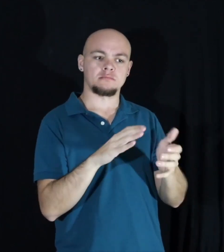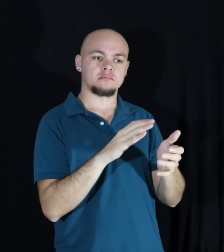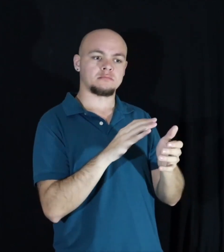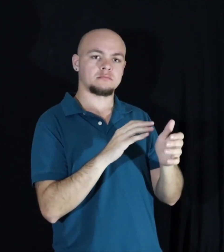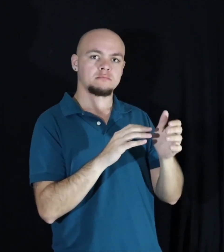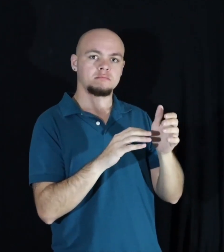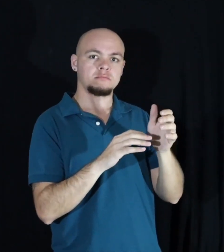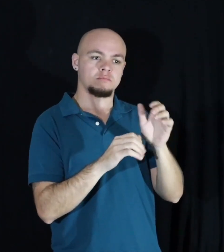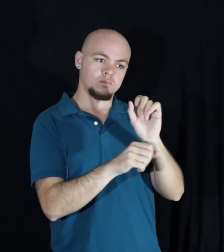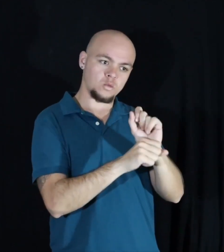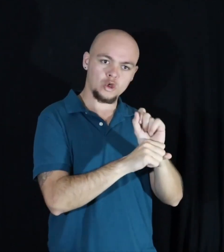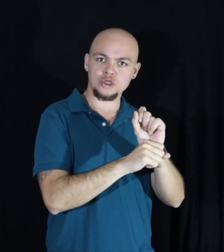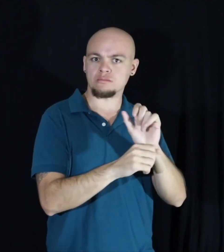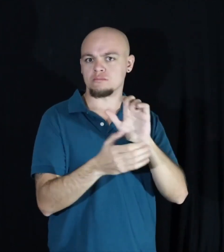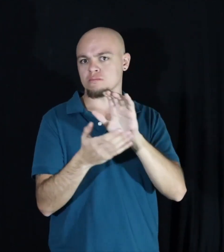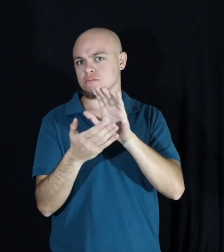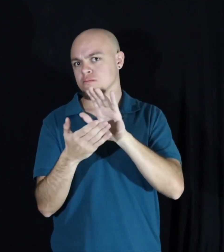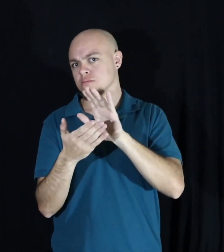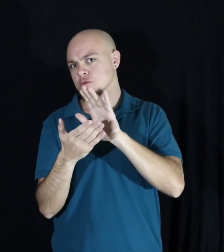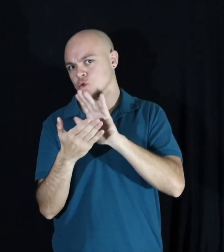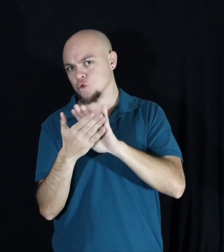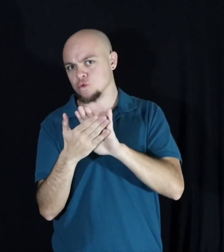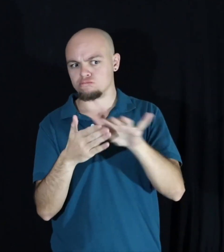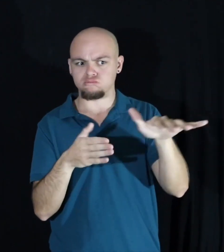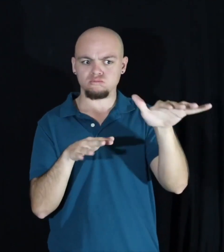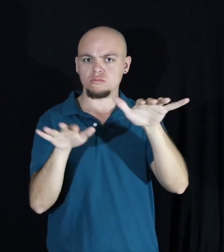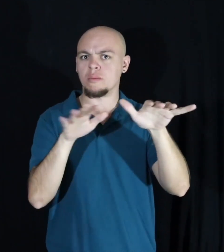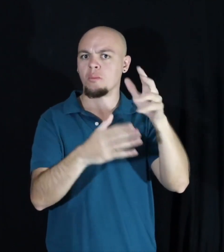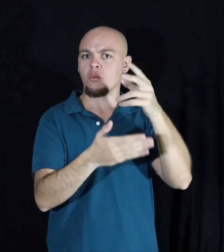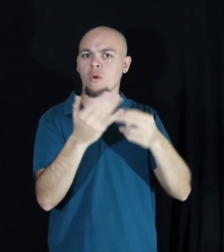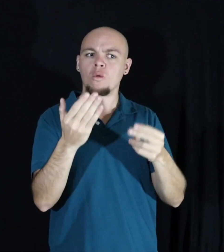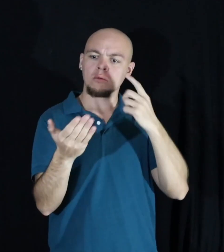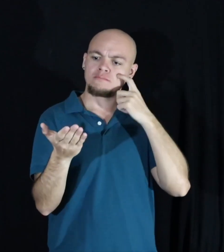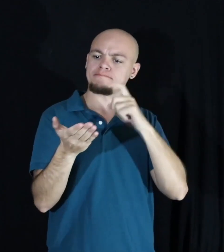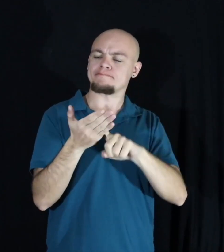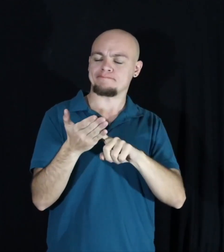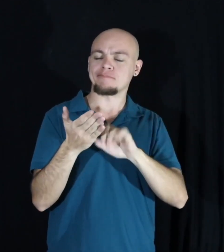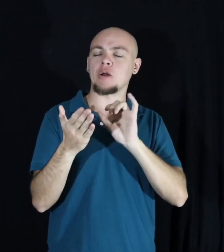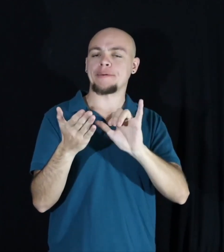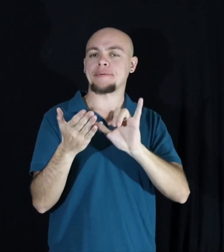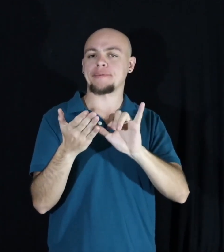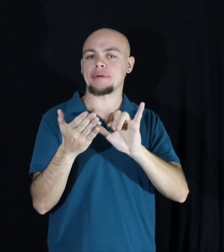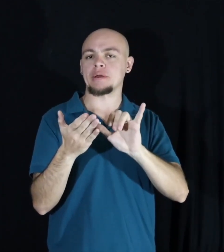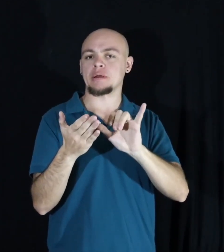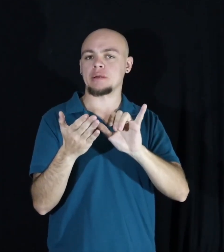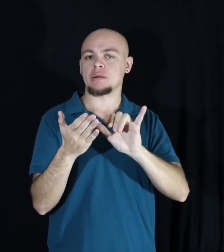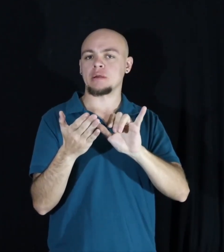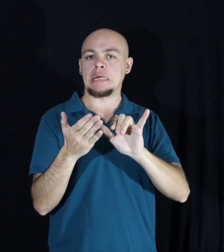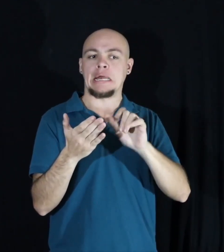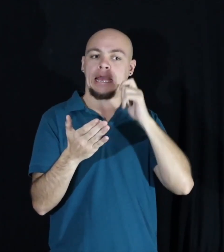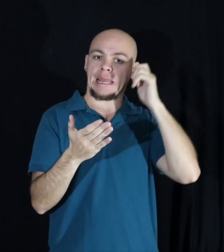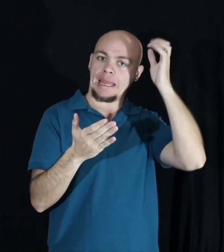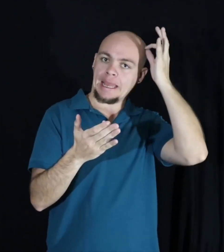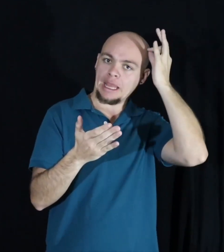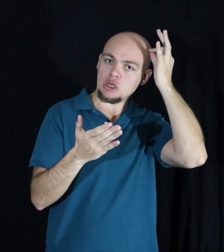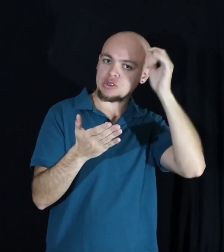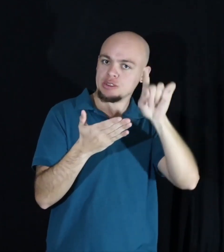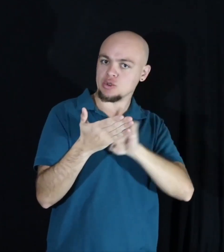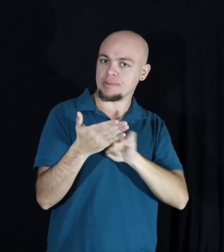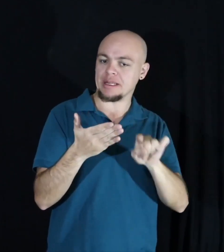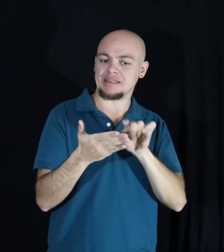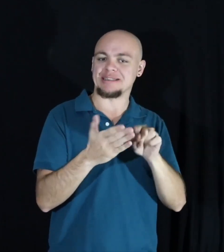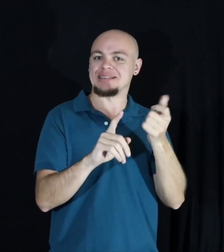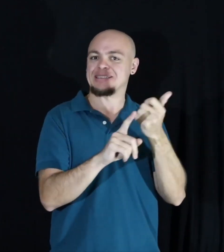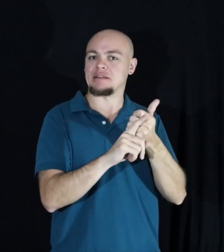and workplaces. We want there to be more recognition of hair discrimination as a race-based issue. But the conversation must